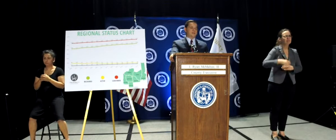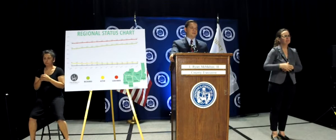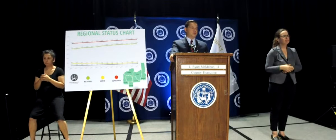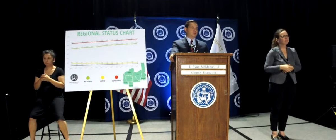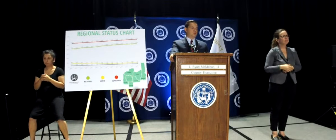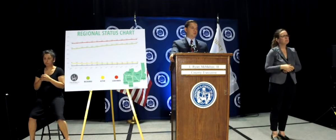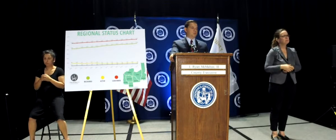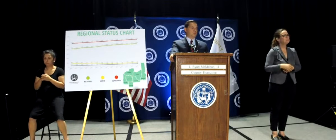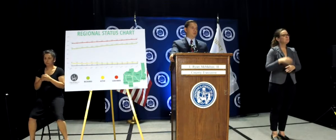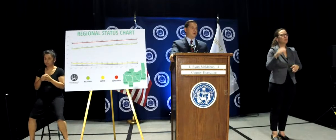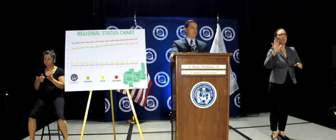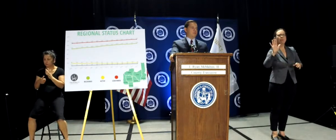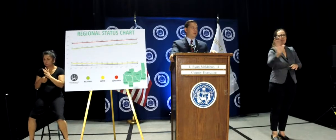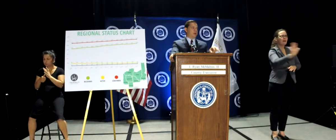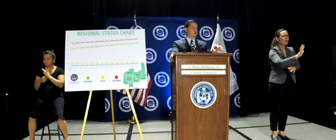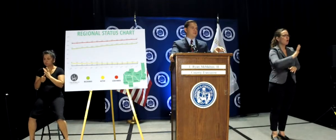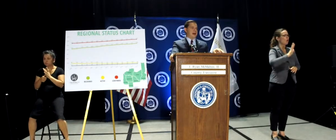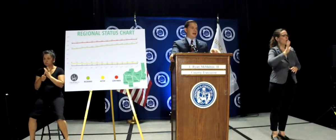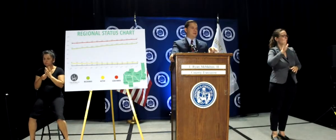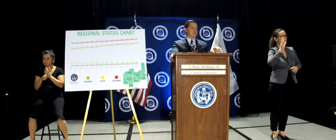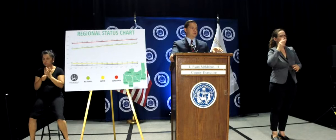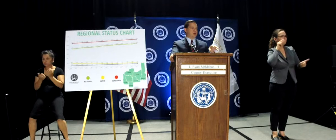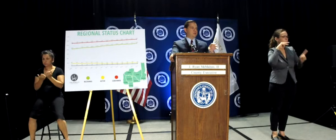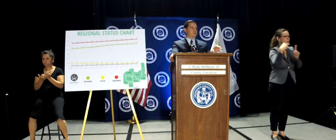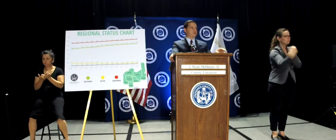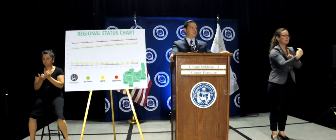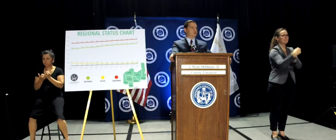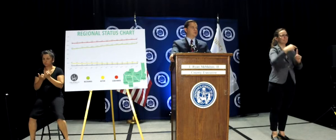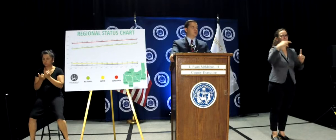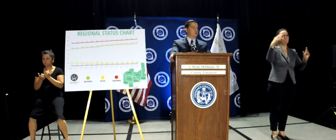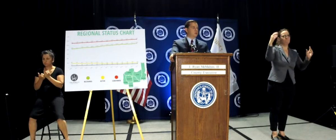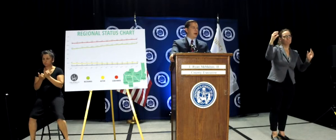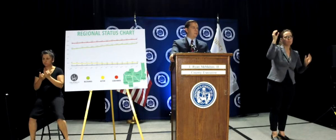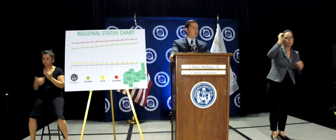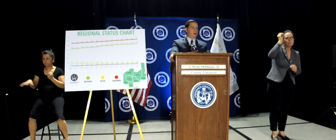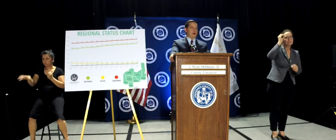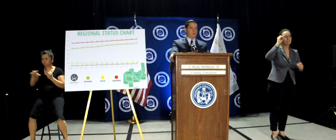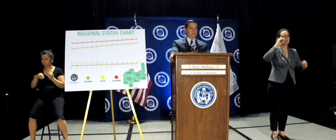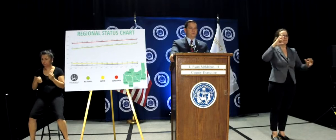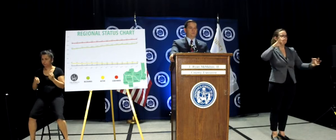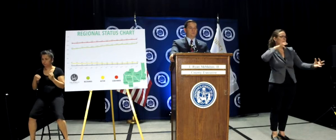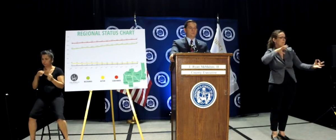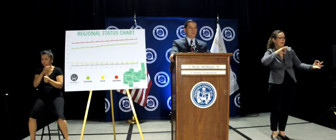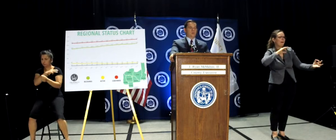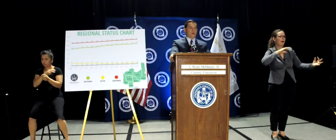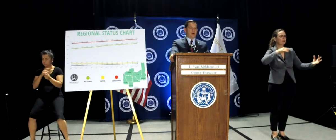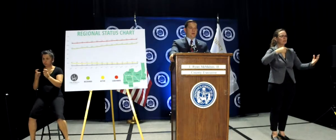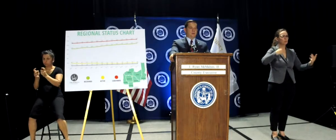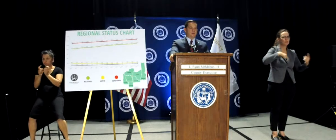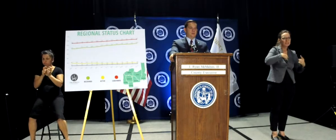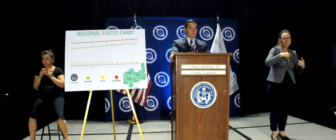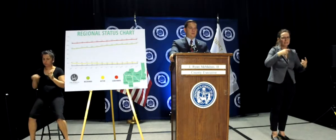look at this issue through everybody else's eyes and try to see if there's common ground.